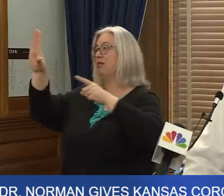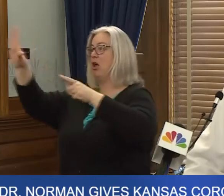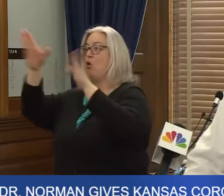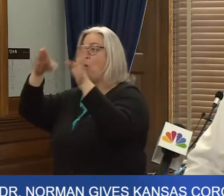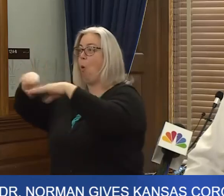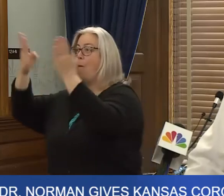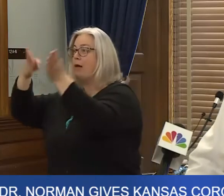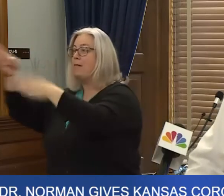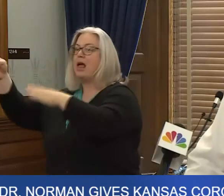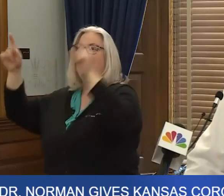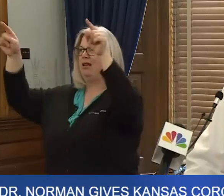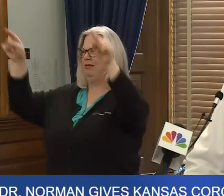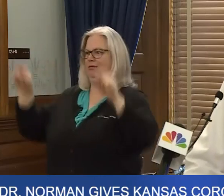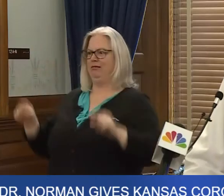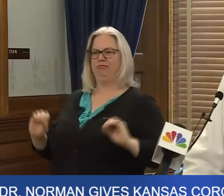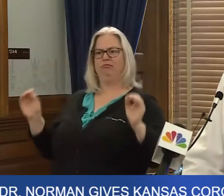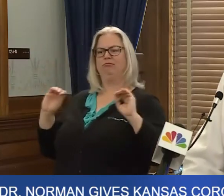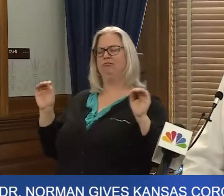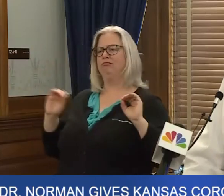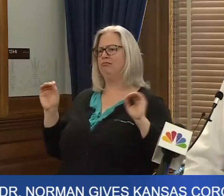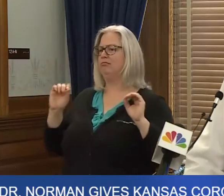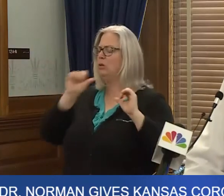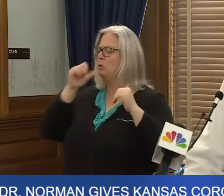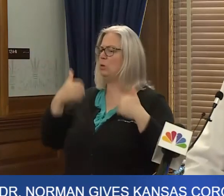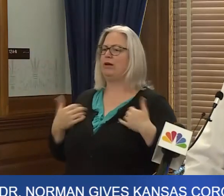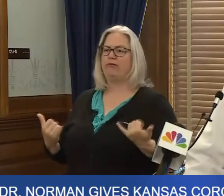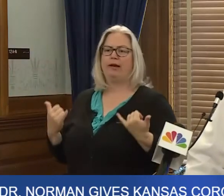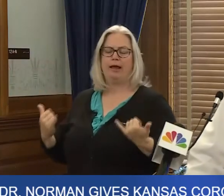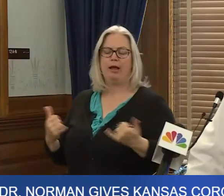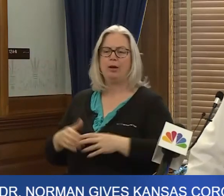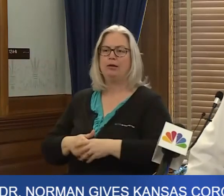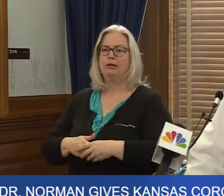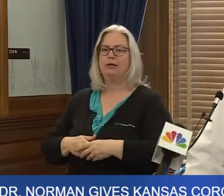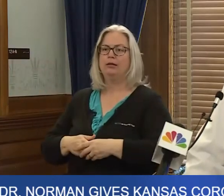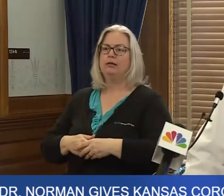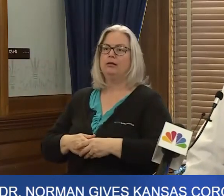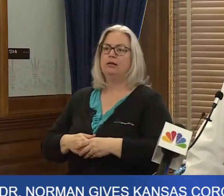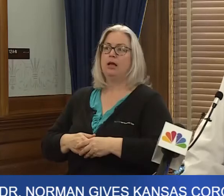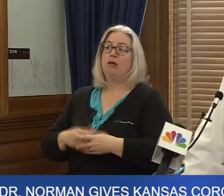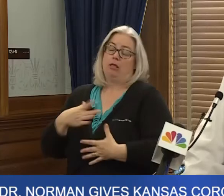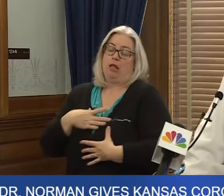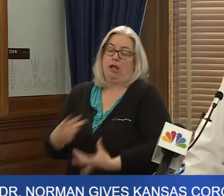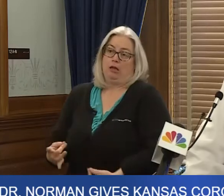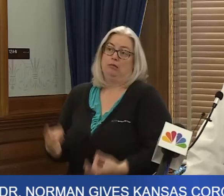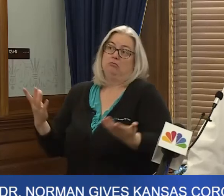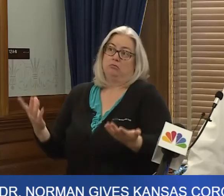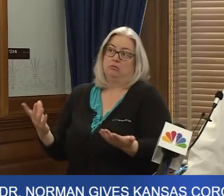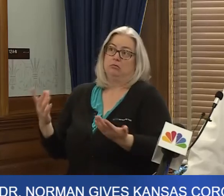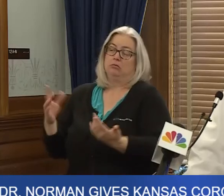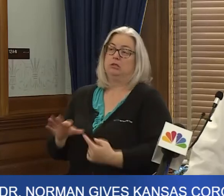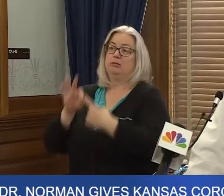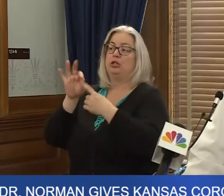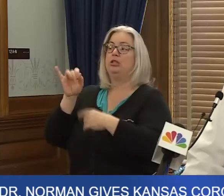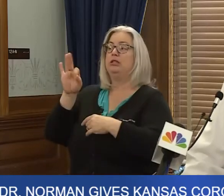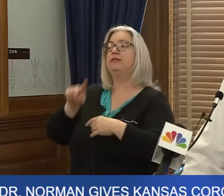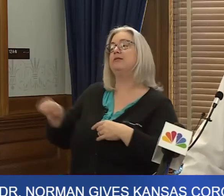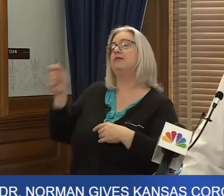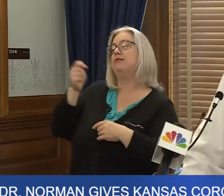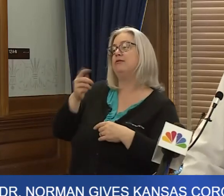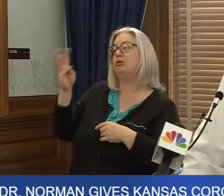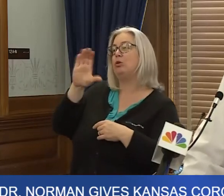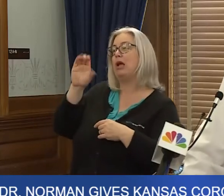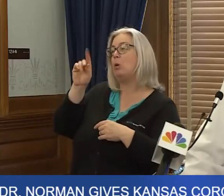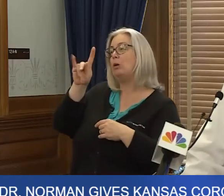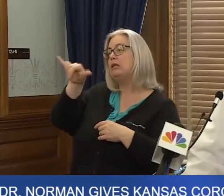We do not have a clearinghouse or a registry for that at the current time. I would like to, especially in those counties where there's